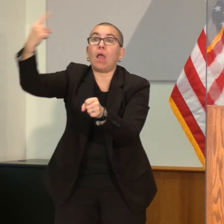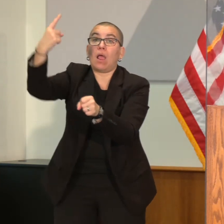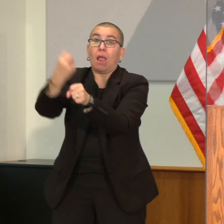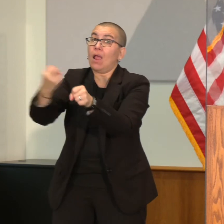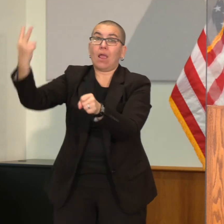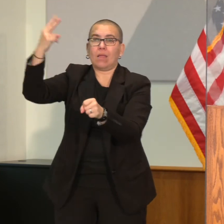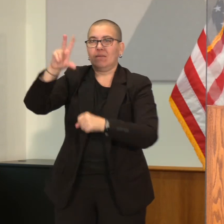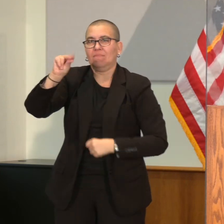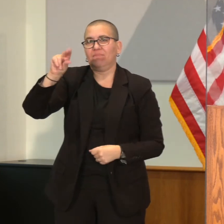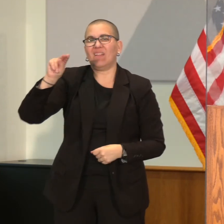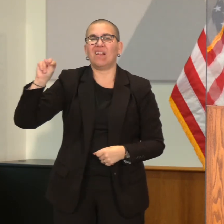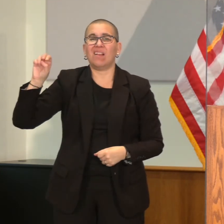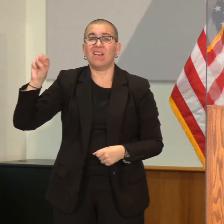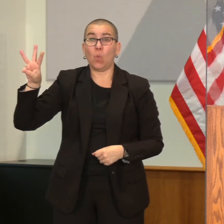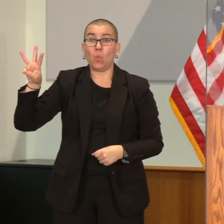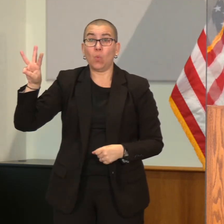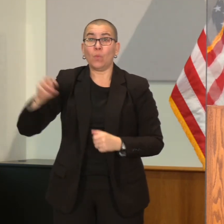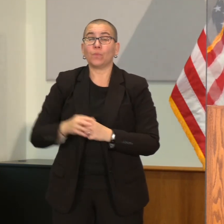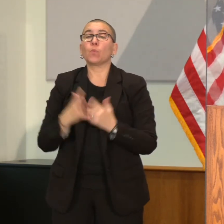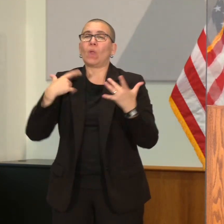welcome Speaker Melissa Hortman.